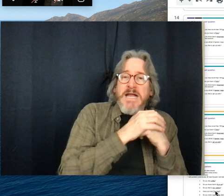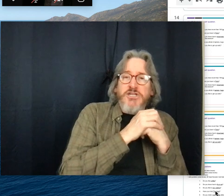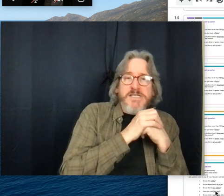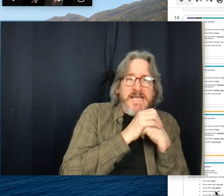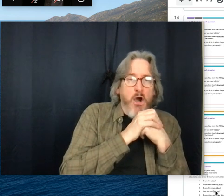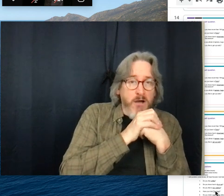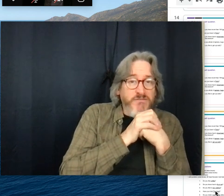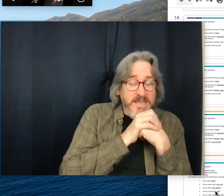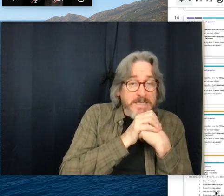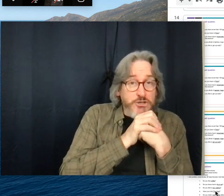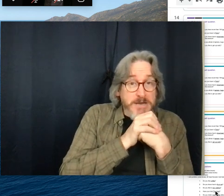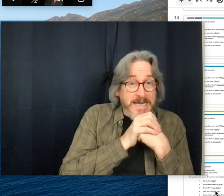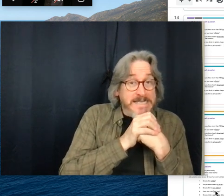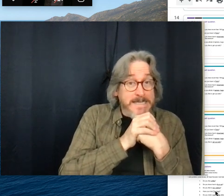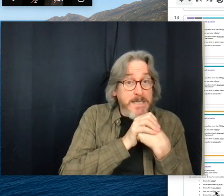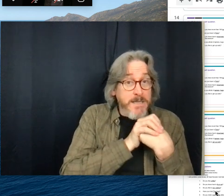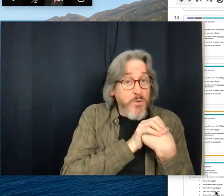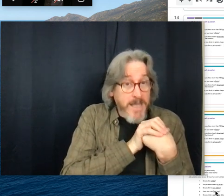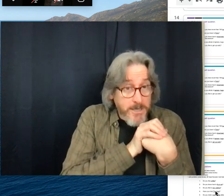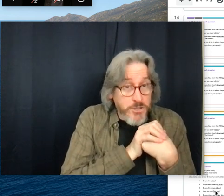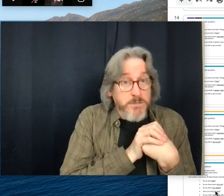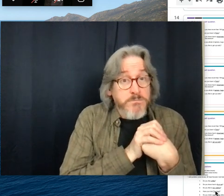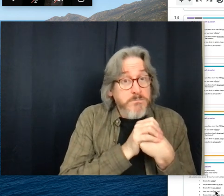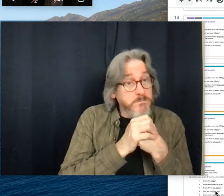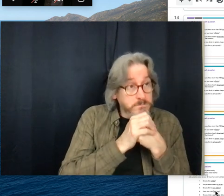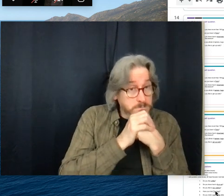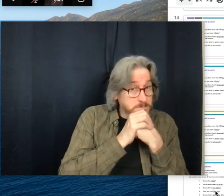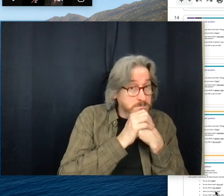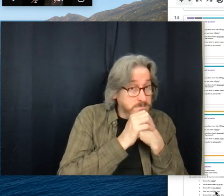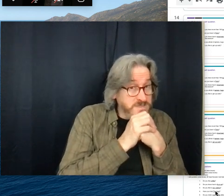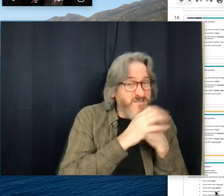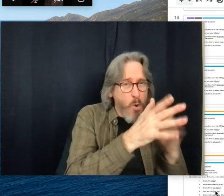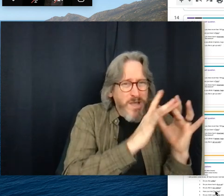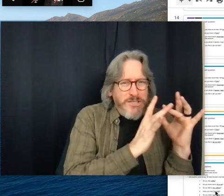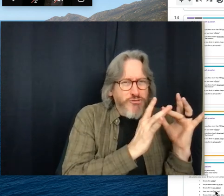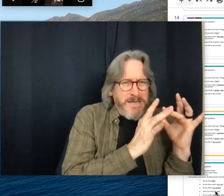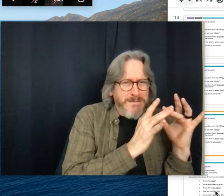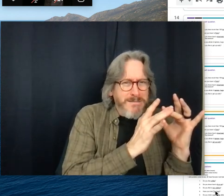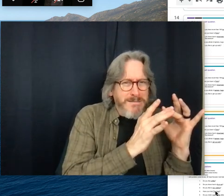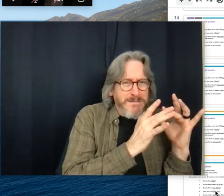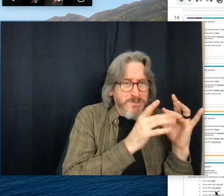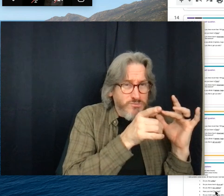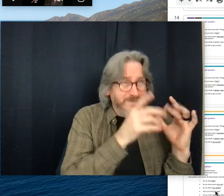I would actually say off the internet is the location.